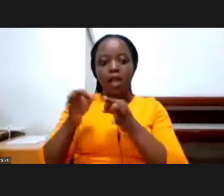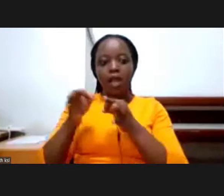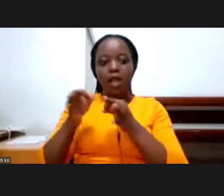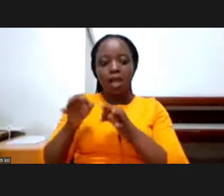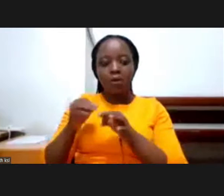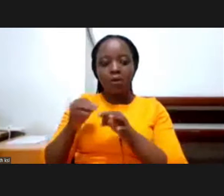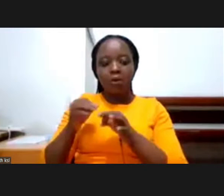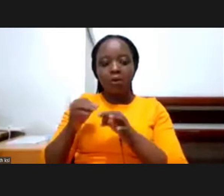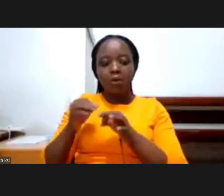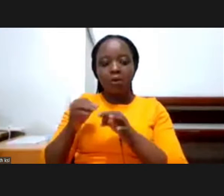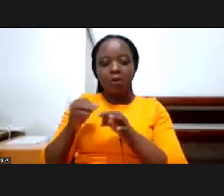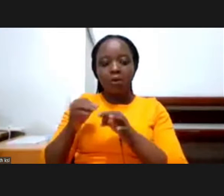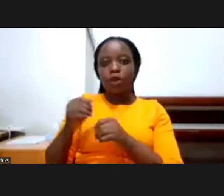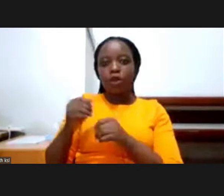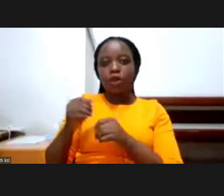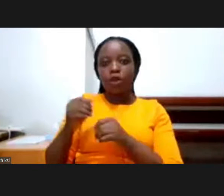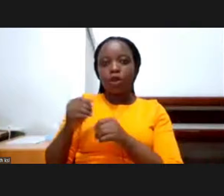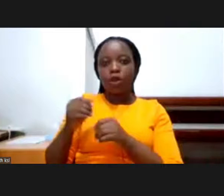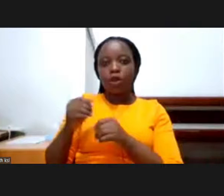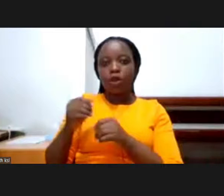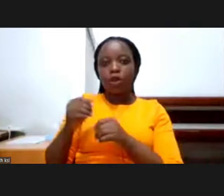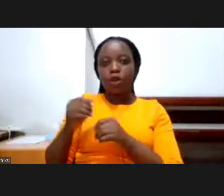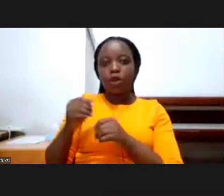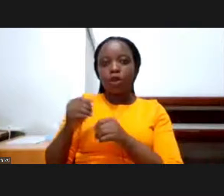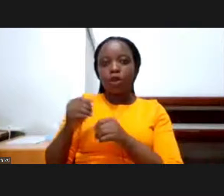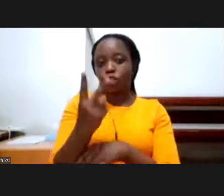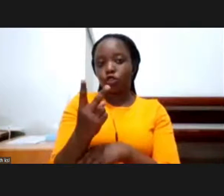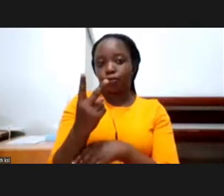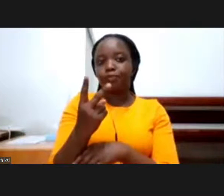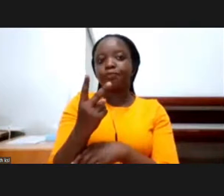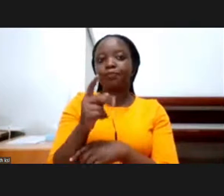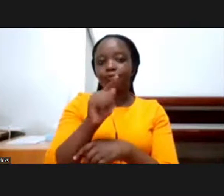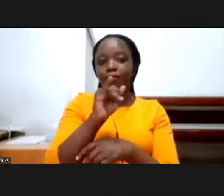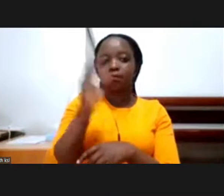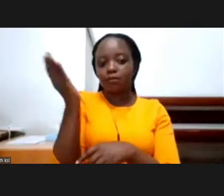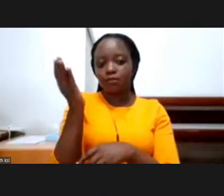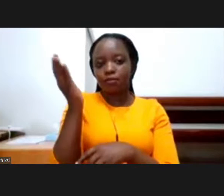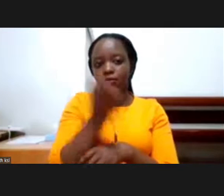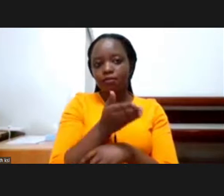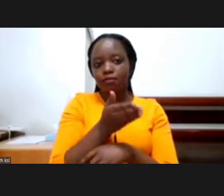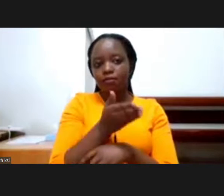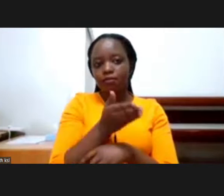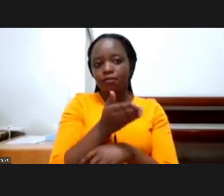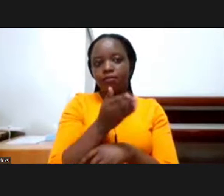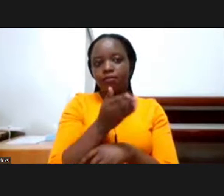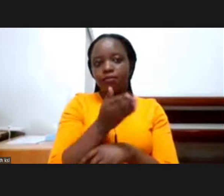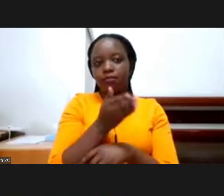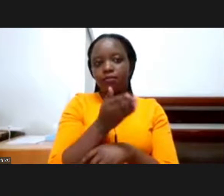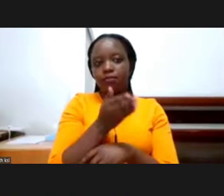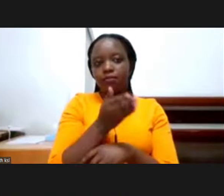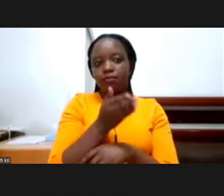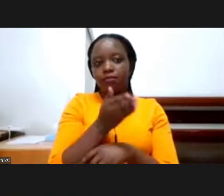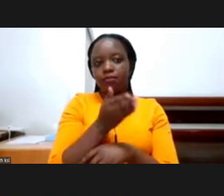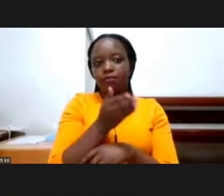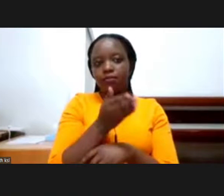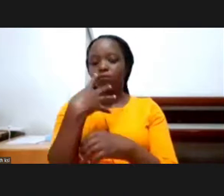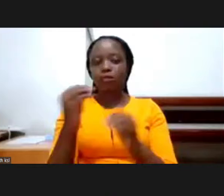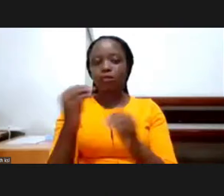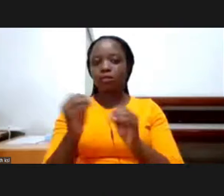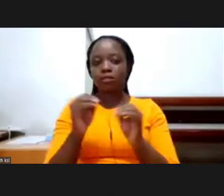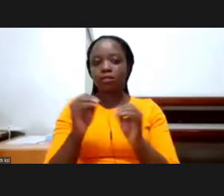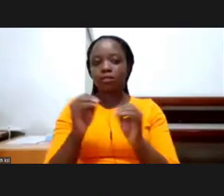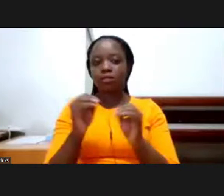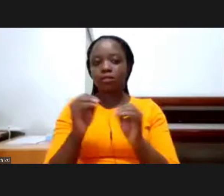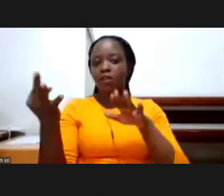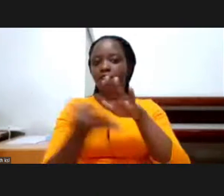eTIMS, but they're not appearing on the auto-populated return. We have used the invoice checker and it says the invoice